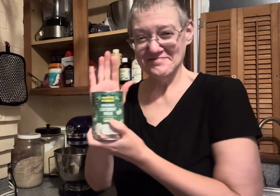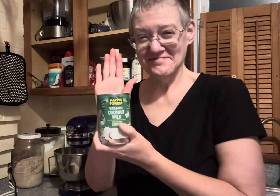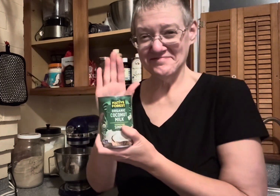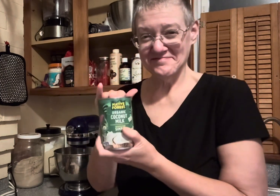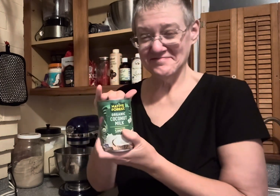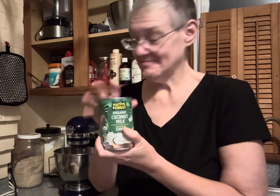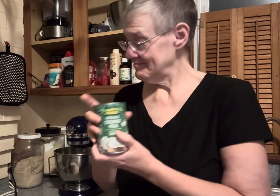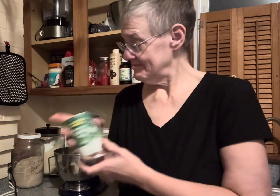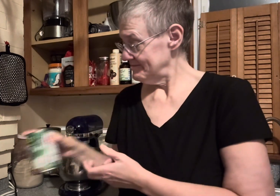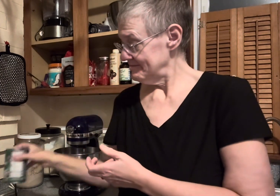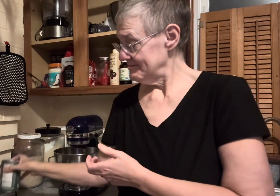of coffee.